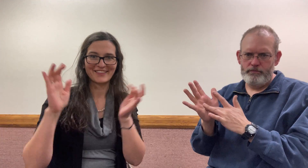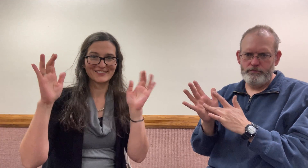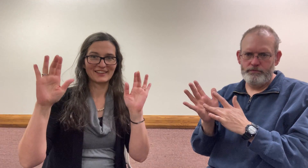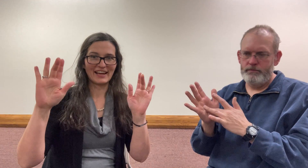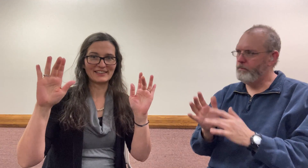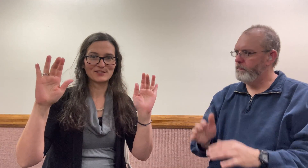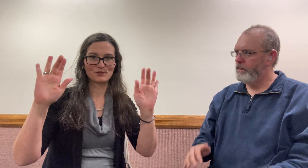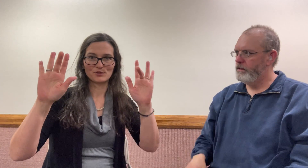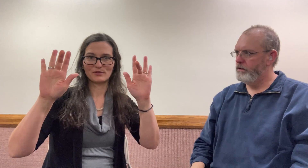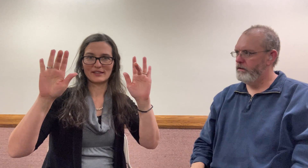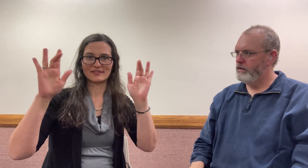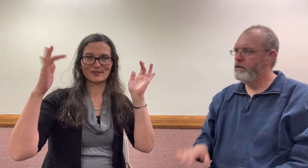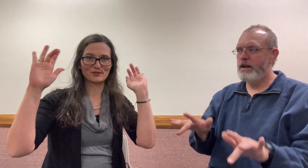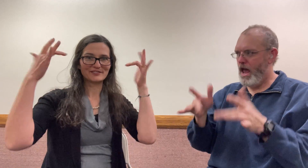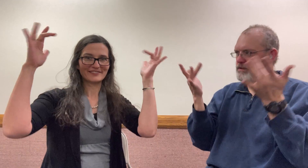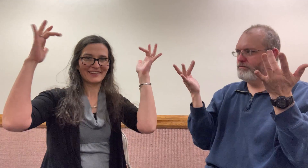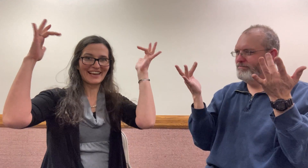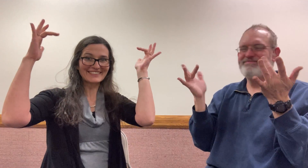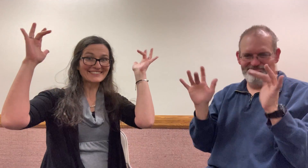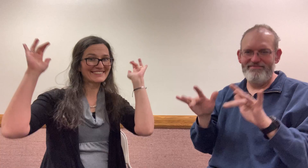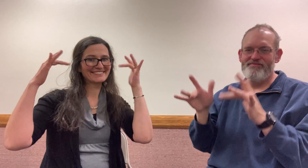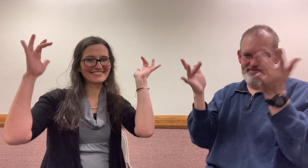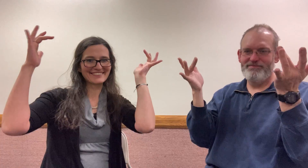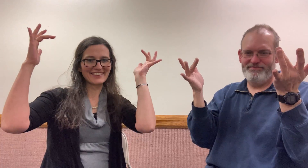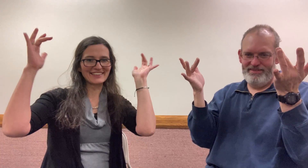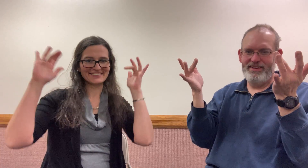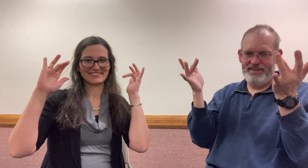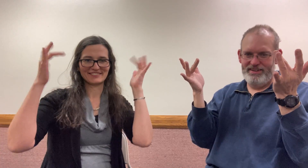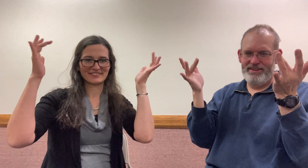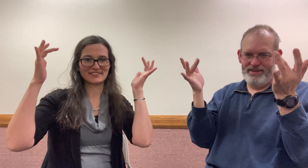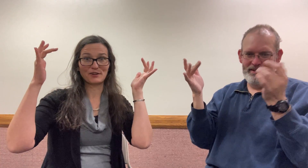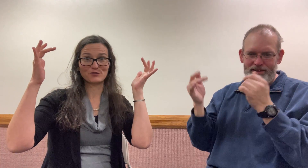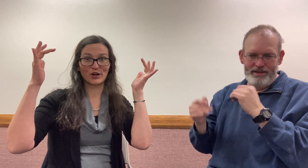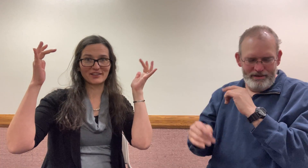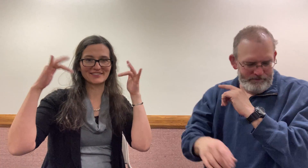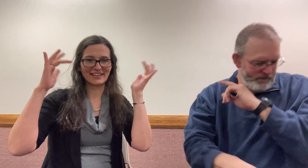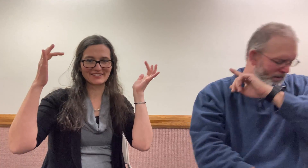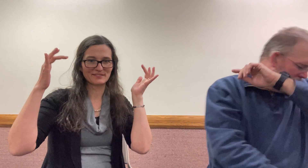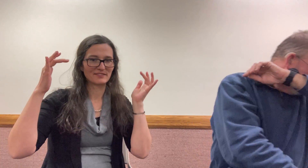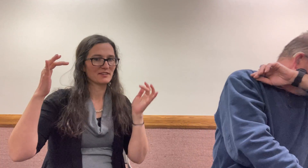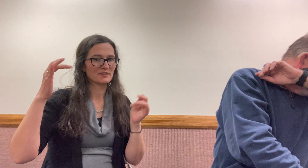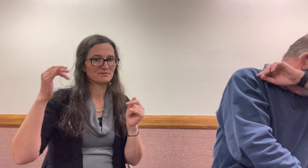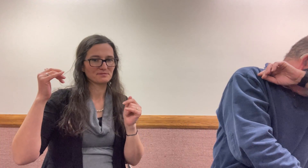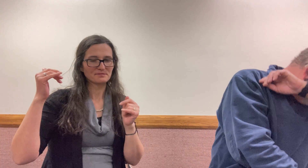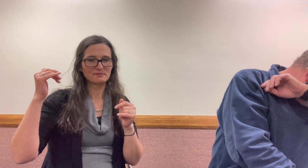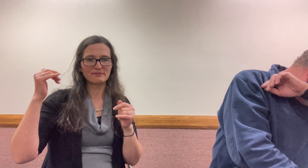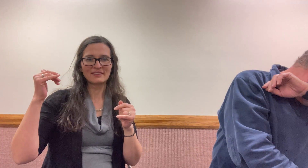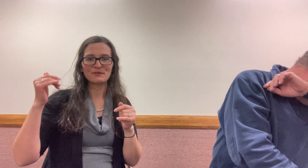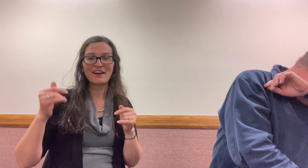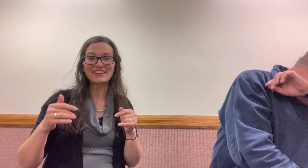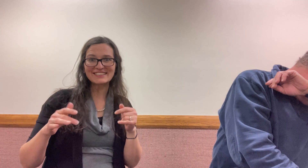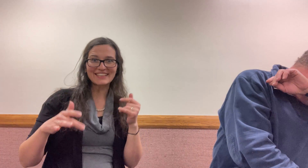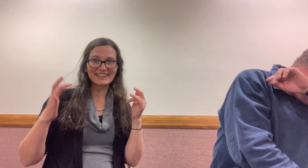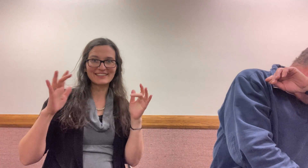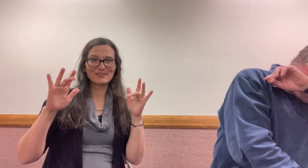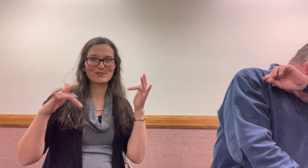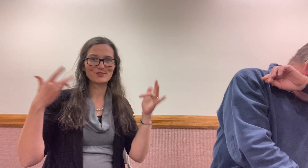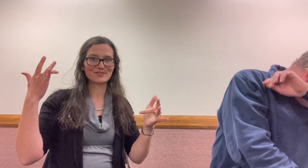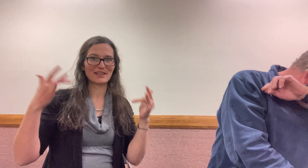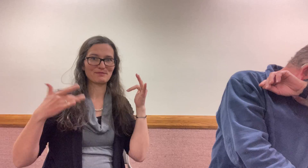there's light, so two hands and go light, light, instead of dark, it's light. We have excited, so same